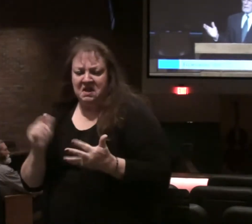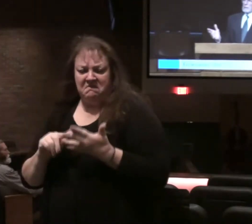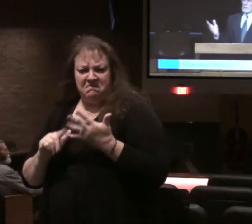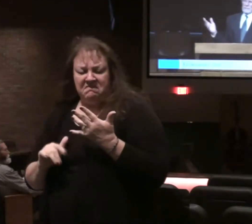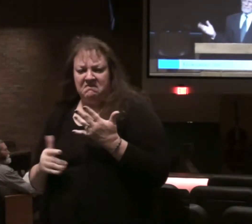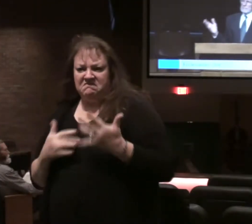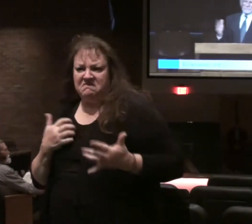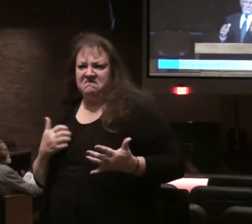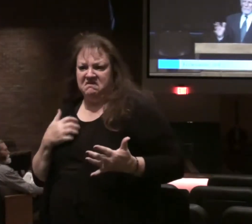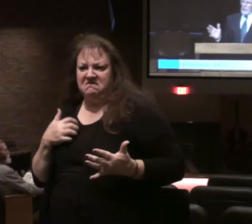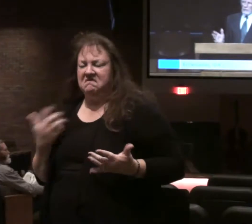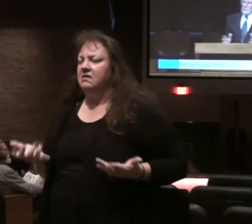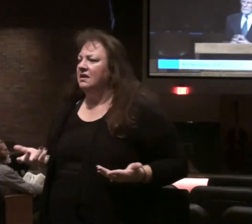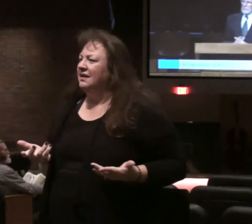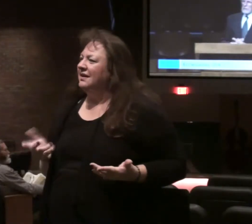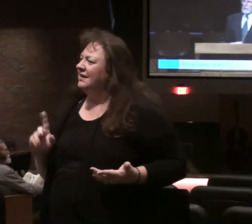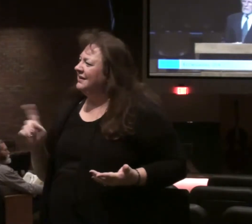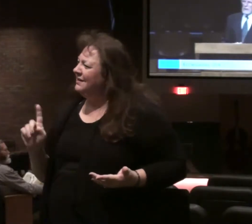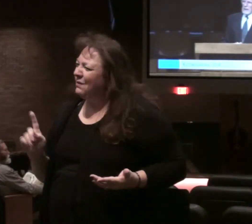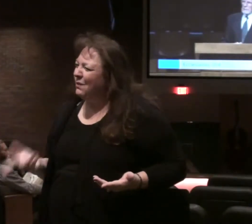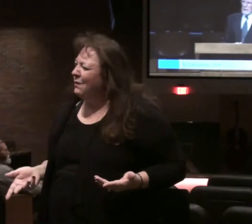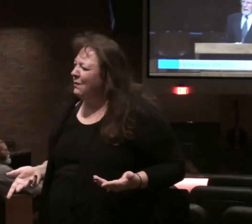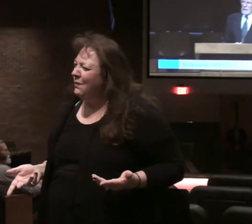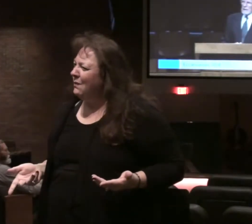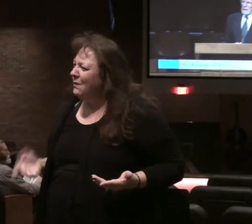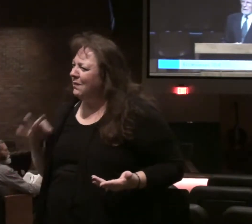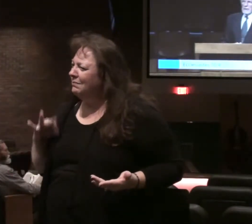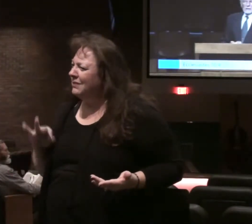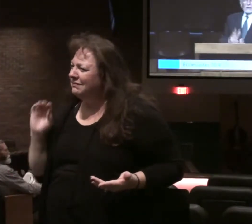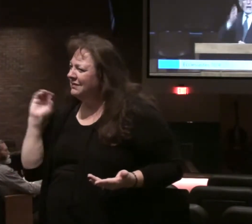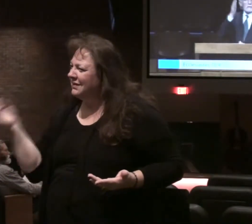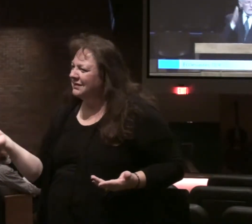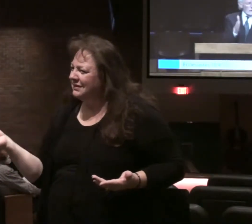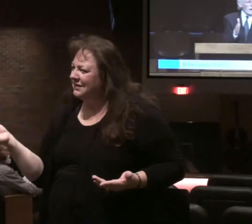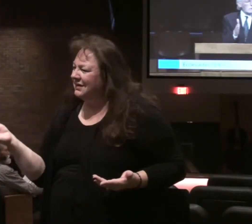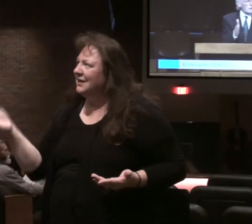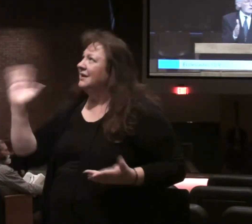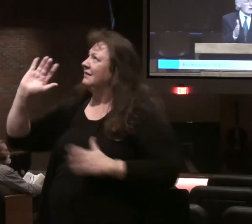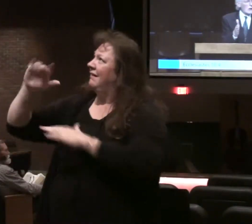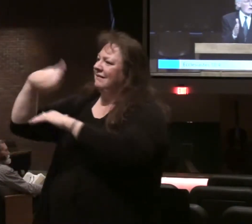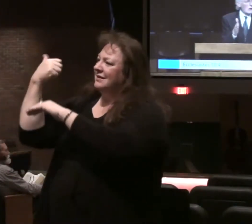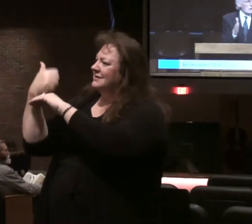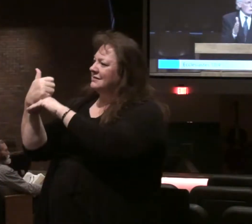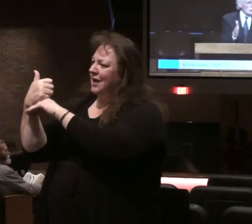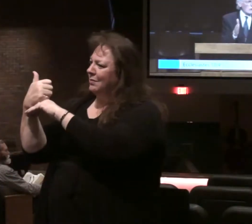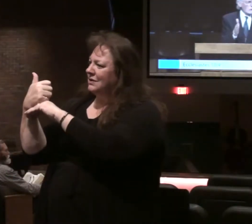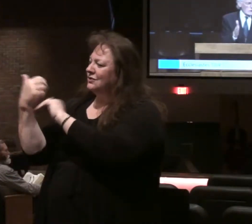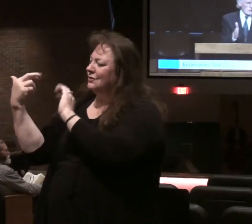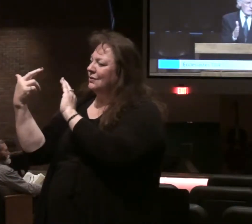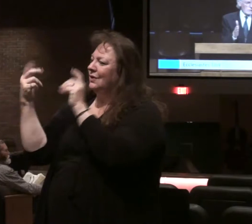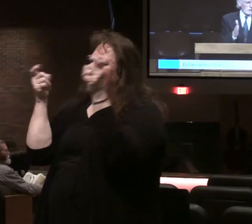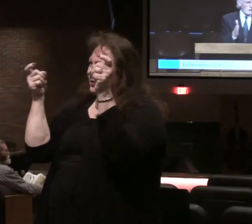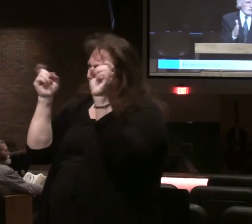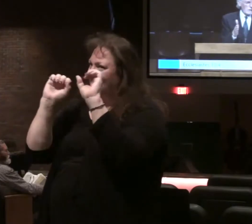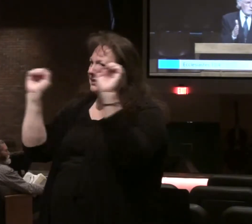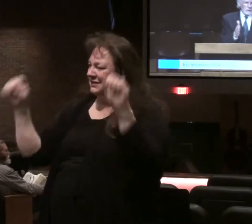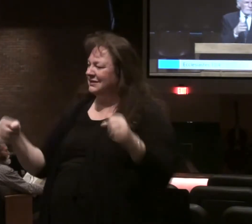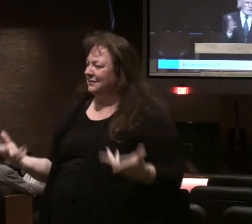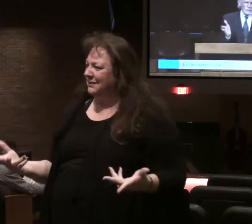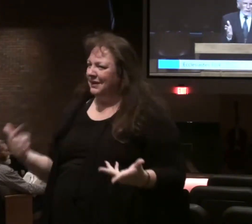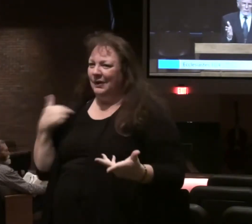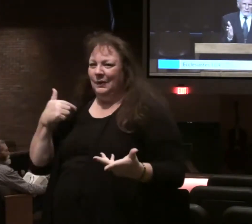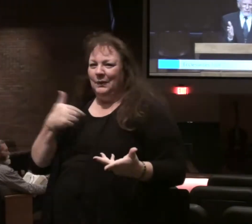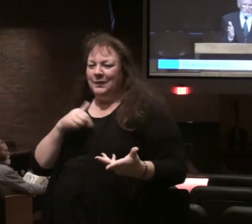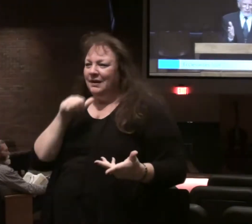way they just... No, nothing to be gained by that. Because God has established the ruling system. We're